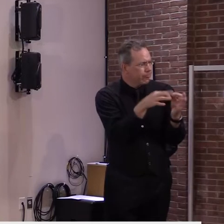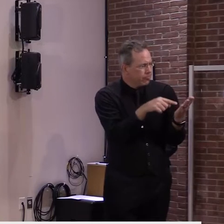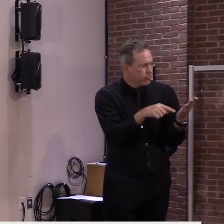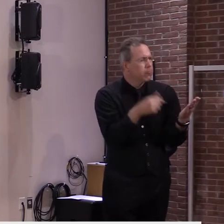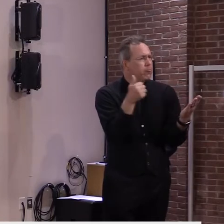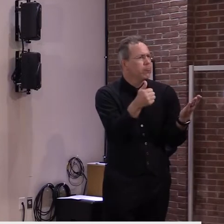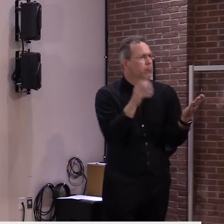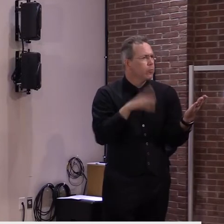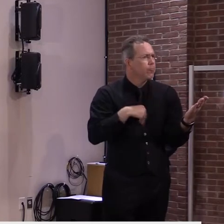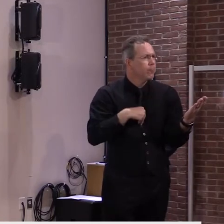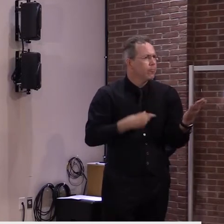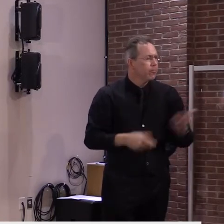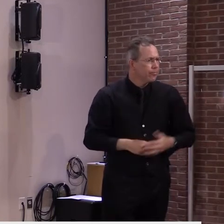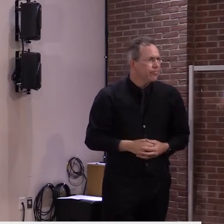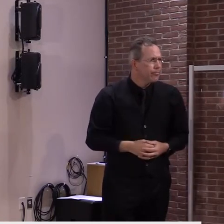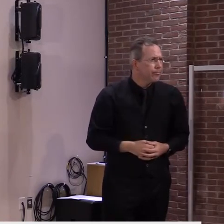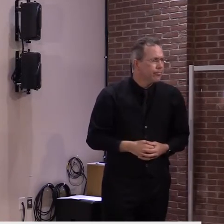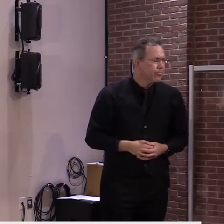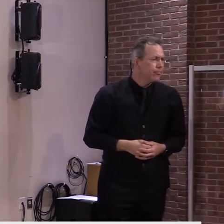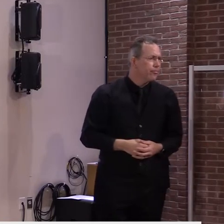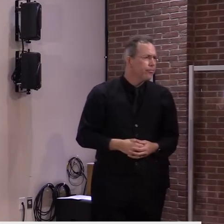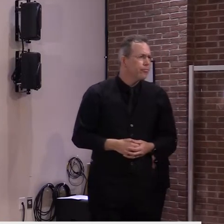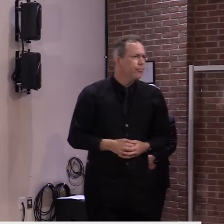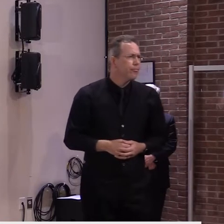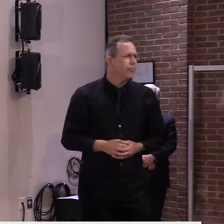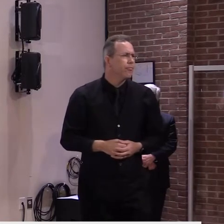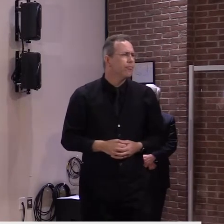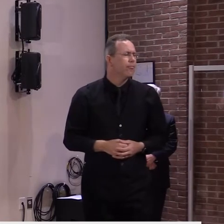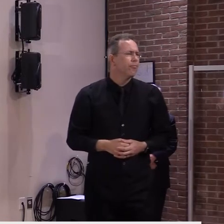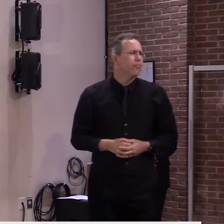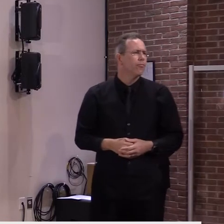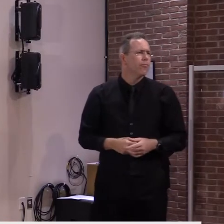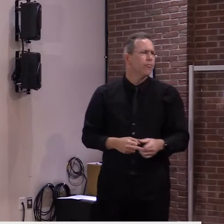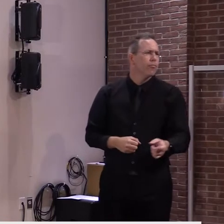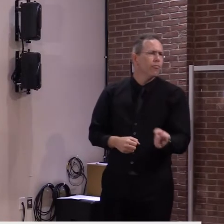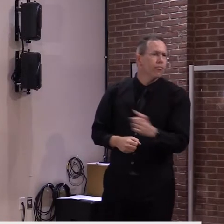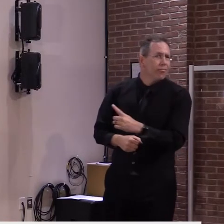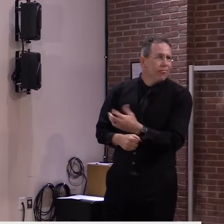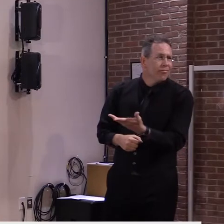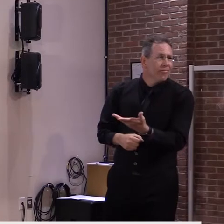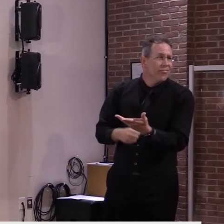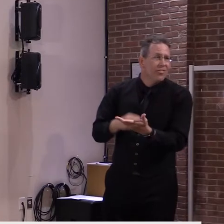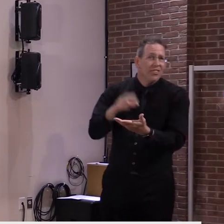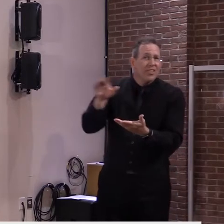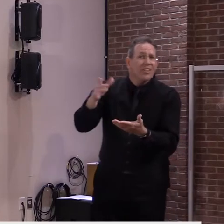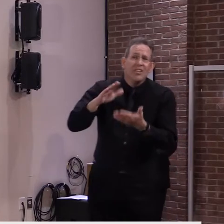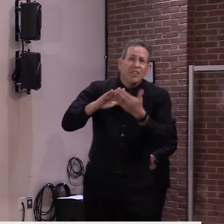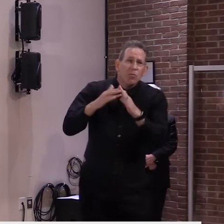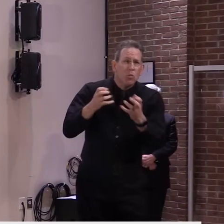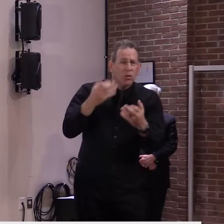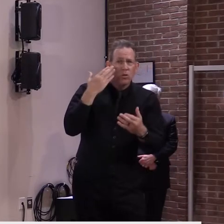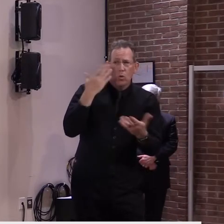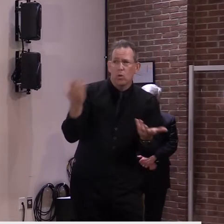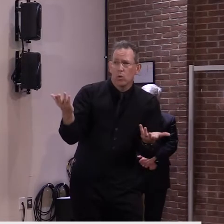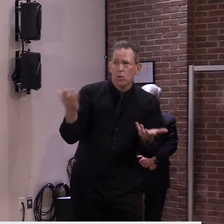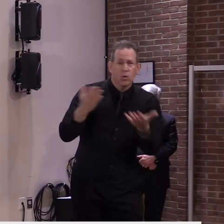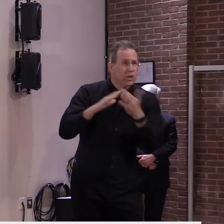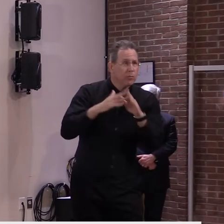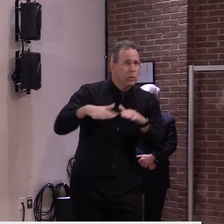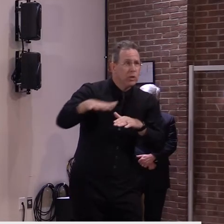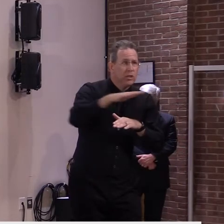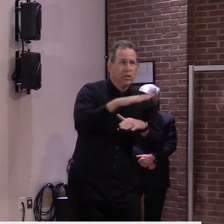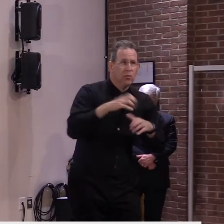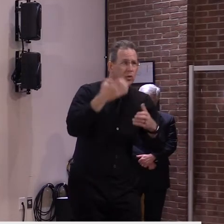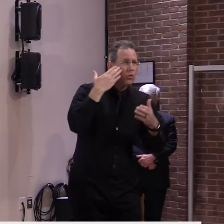It seems that communities would really like to know whether or not, of course, A, if there's going to be